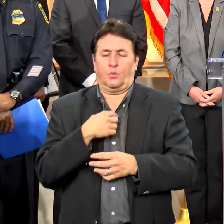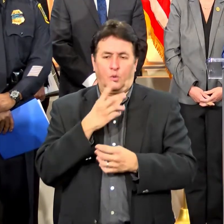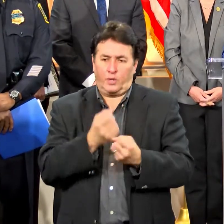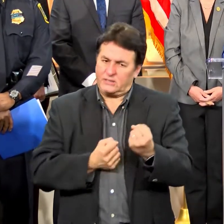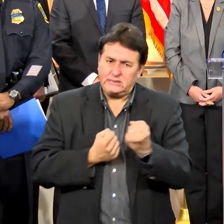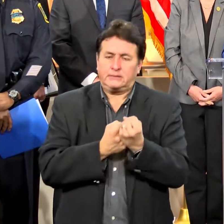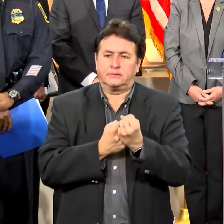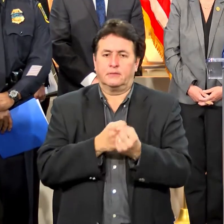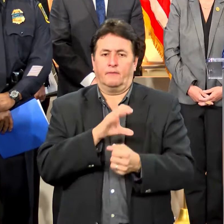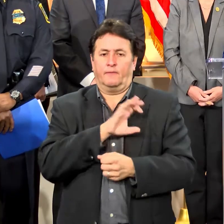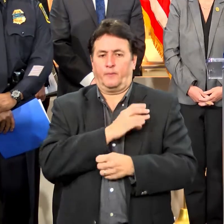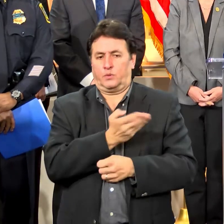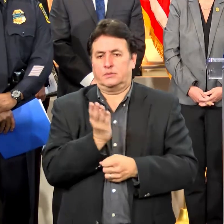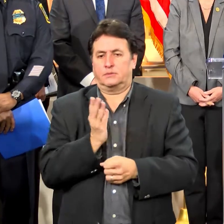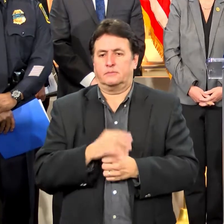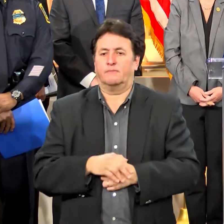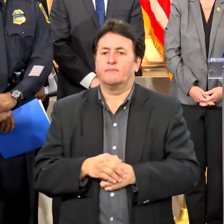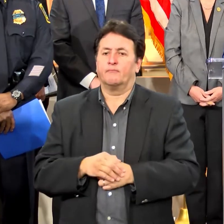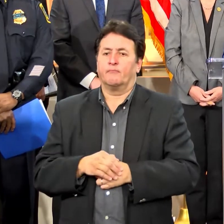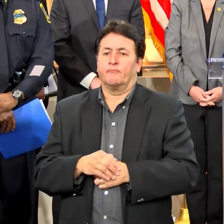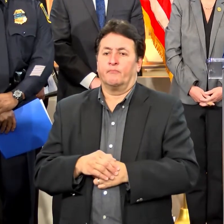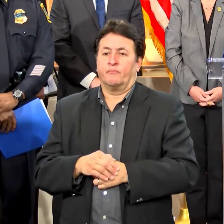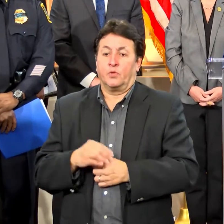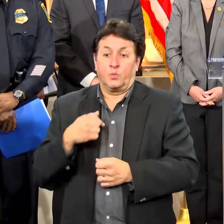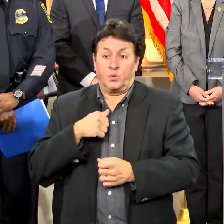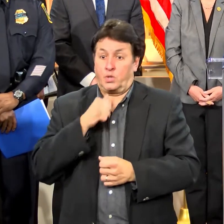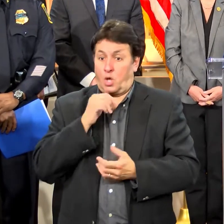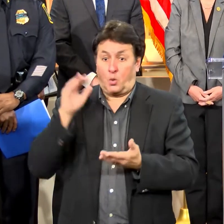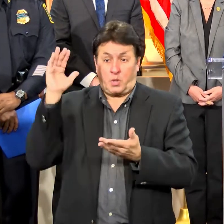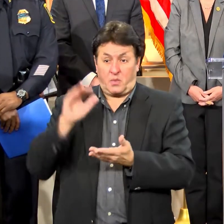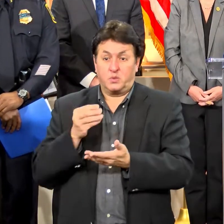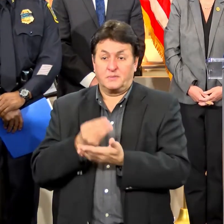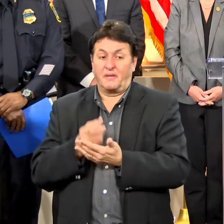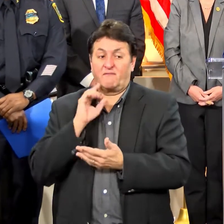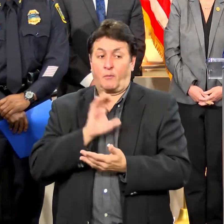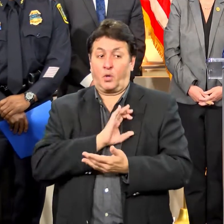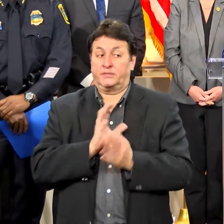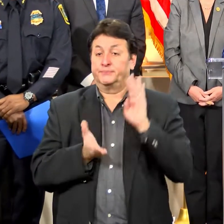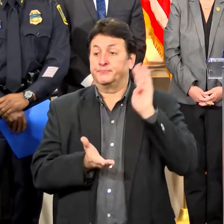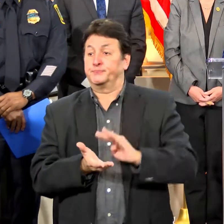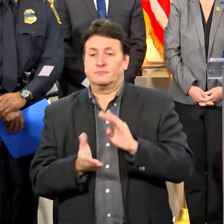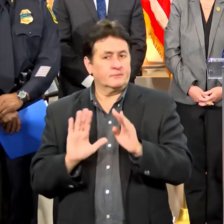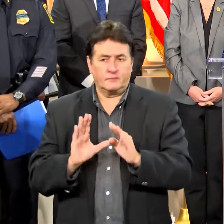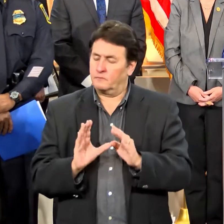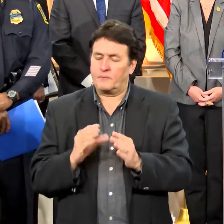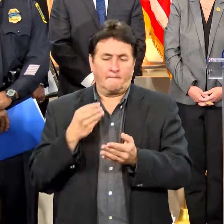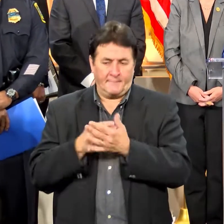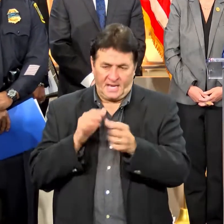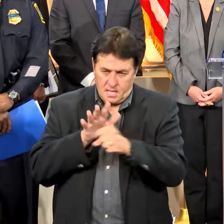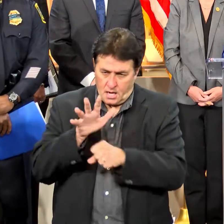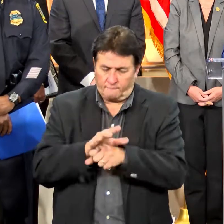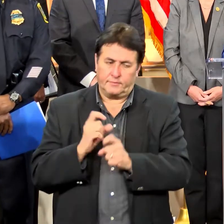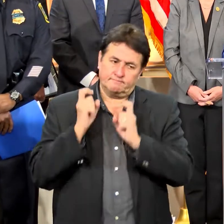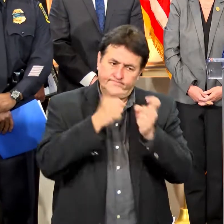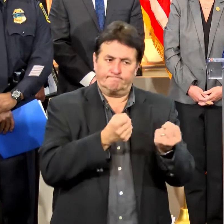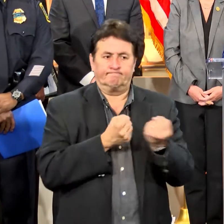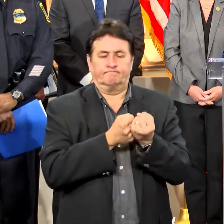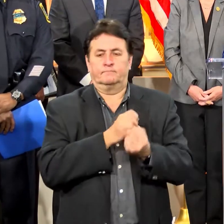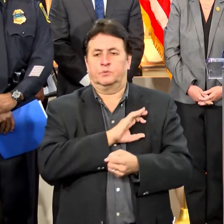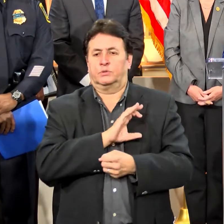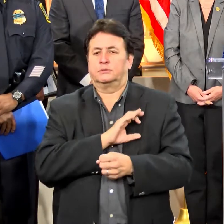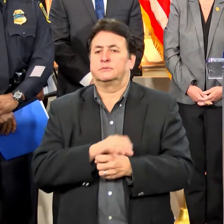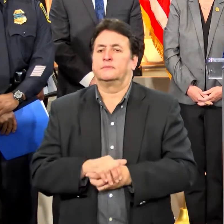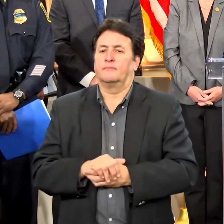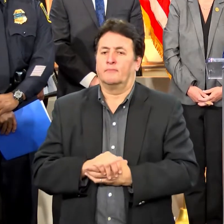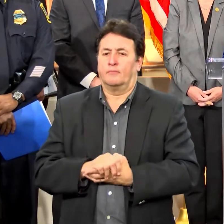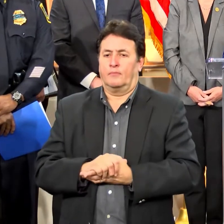We have never reduced the budget of HPD. Never. And we will continue to provide